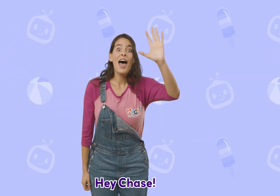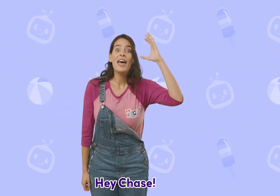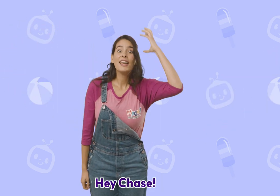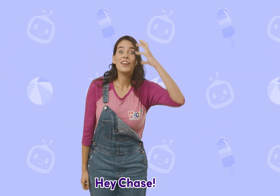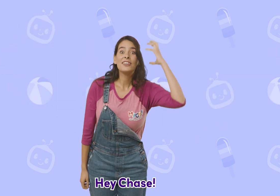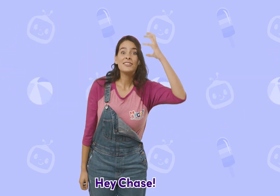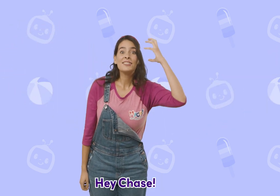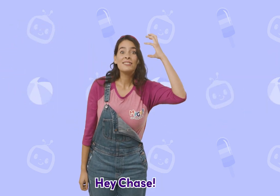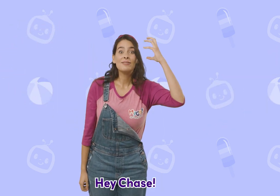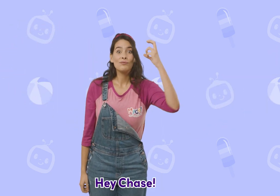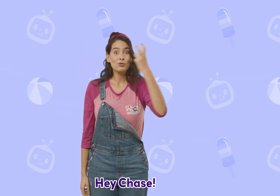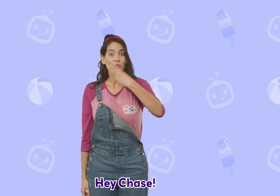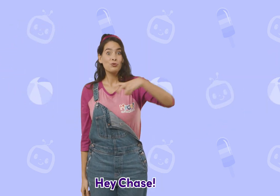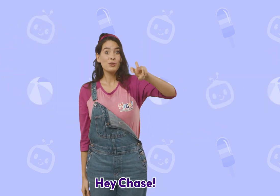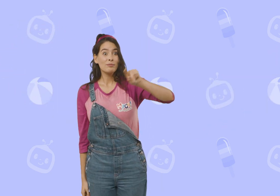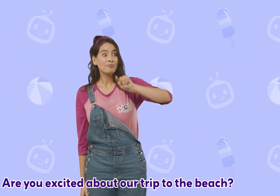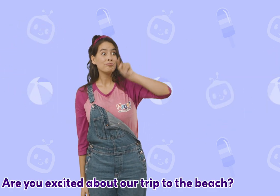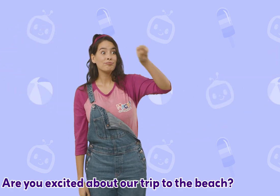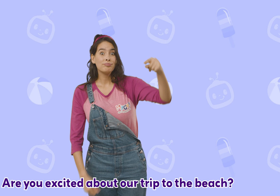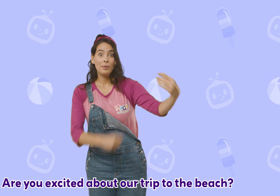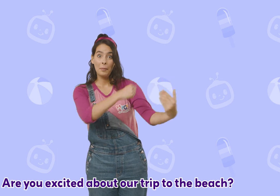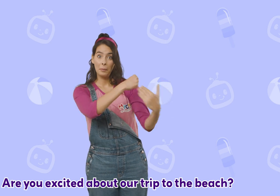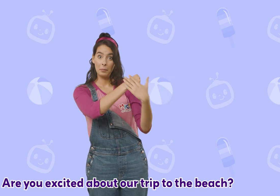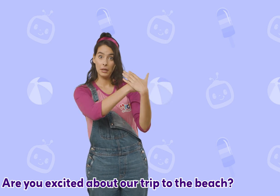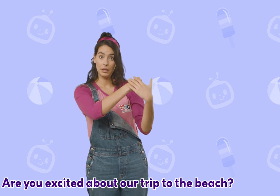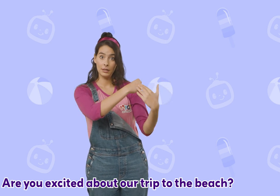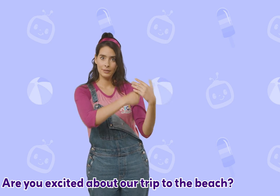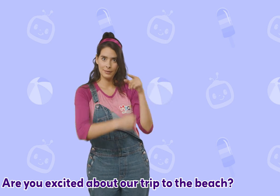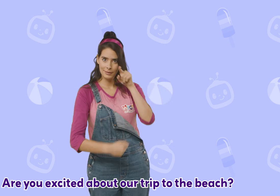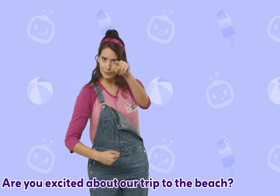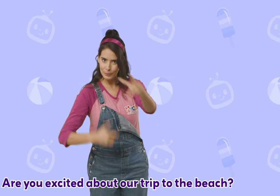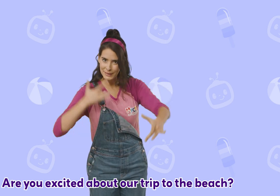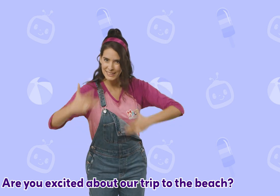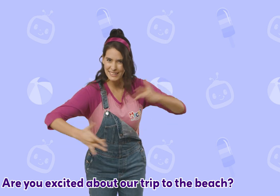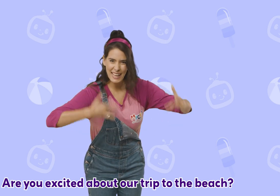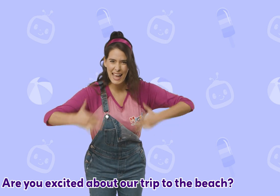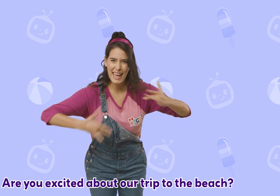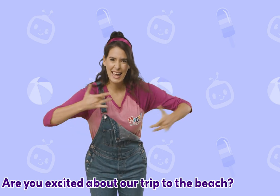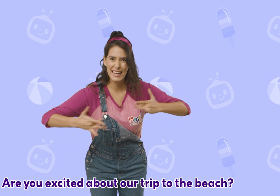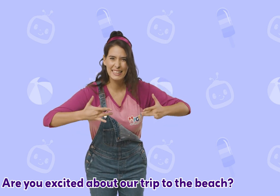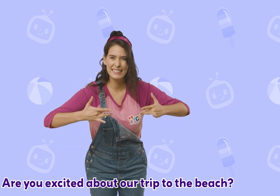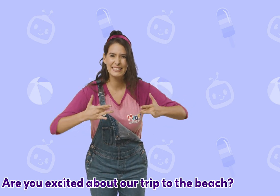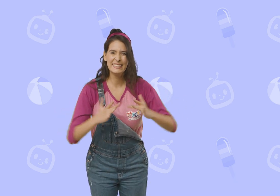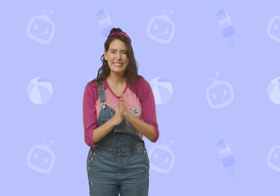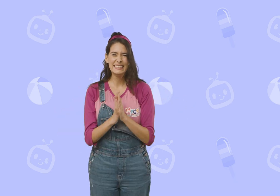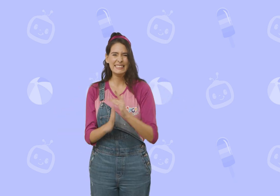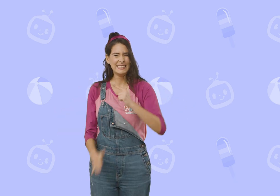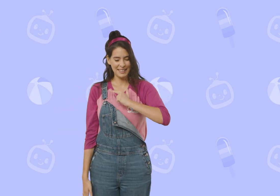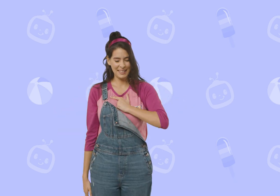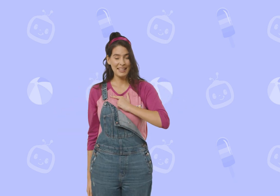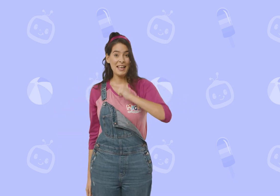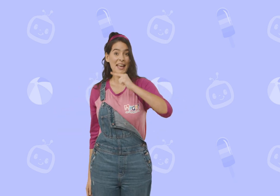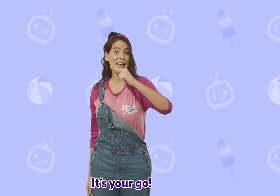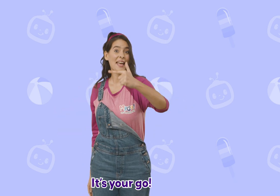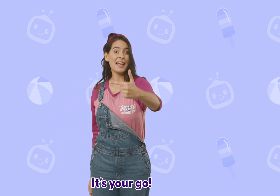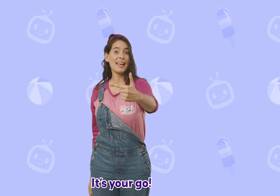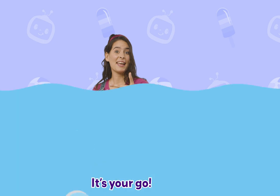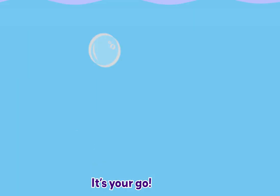Hey, Chase, are you excited about our trip to the beach? It's Jugo.